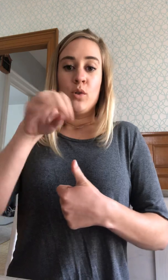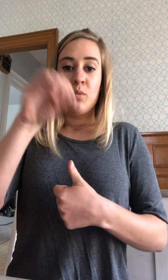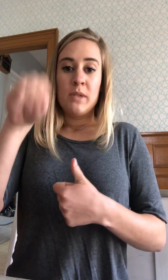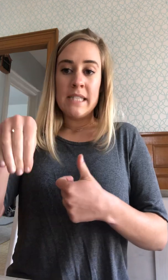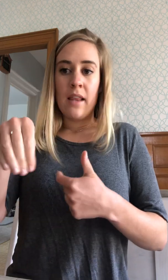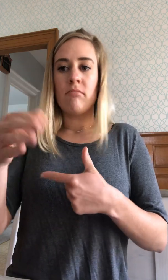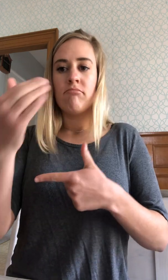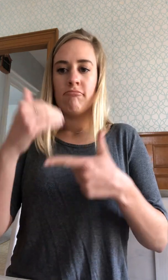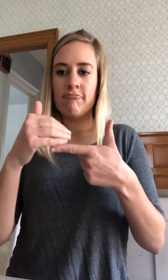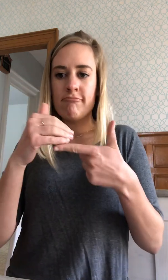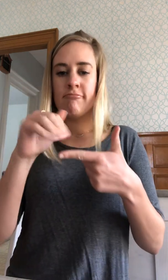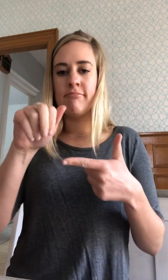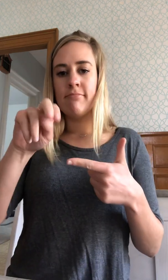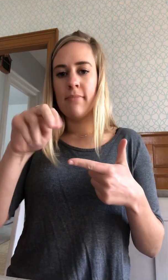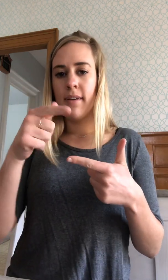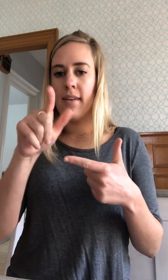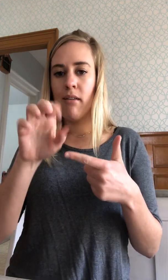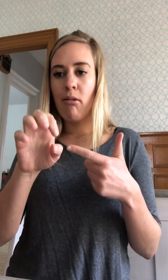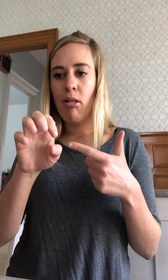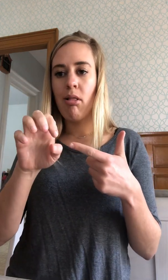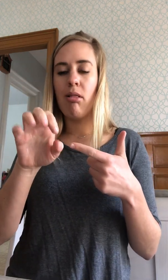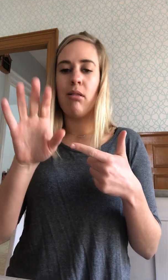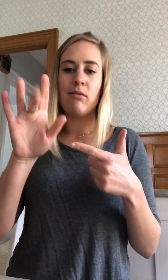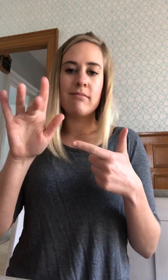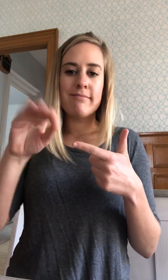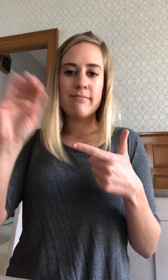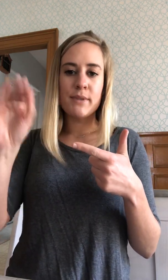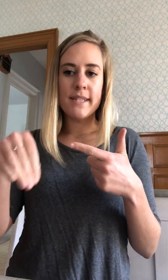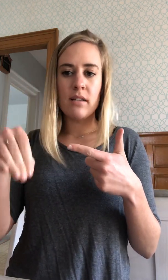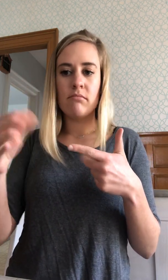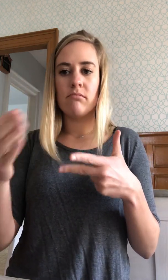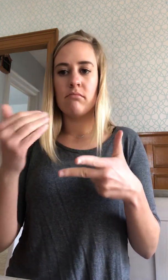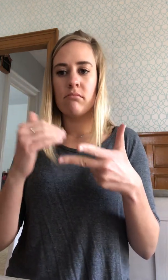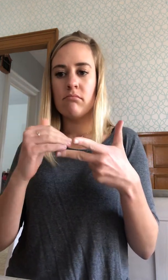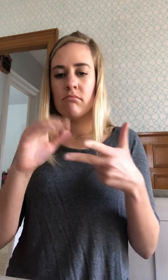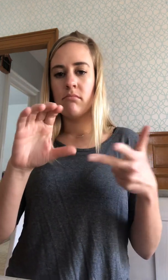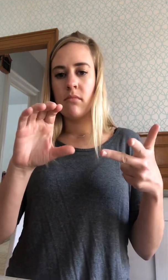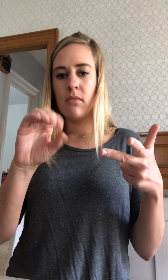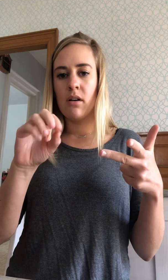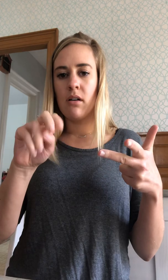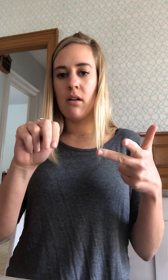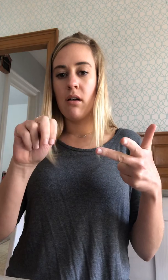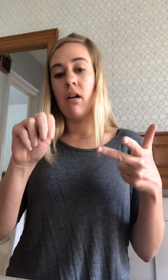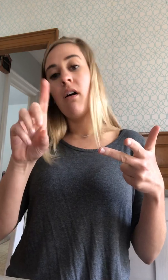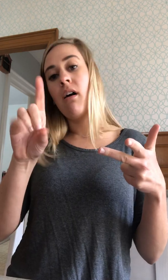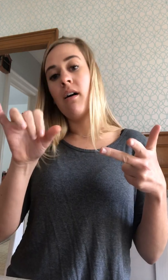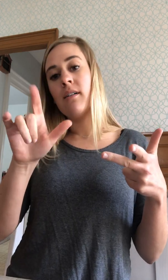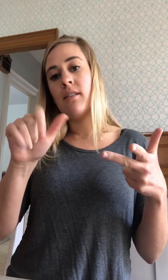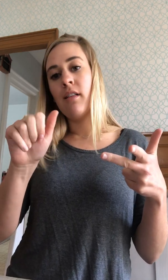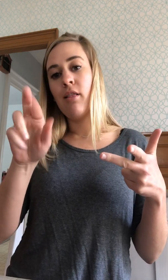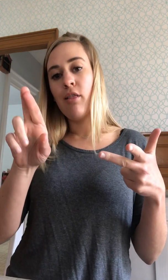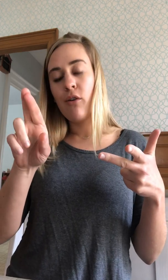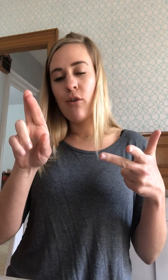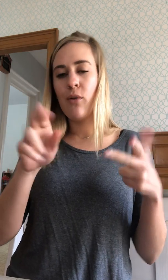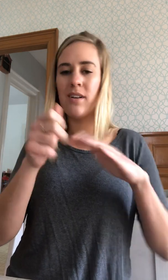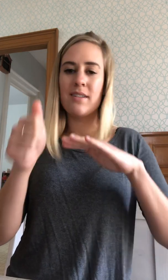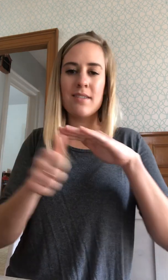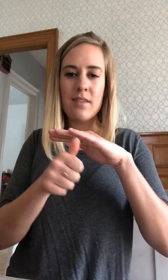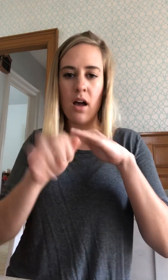fractures are seen in about a quarter of mandible fractures. Condylar or subcondylar, so that means the condylar head or